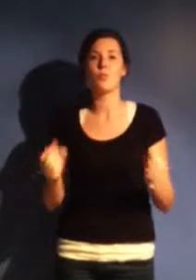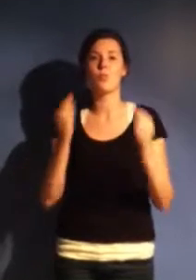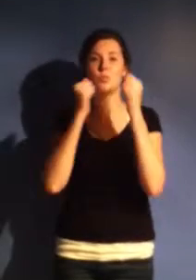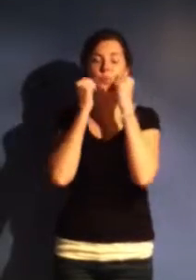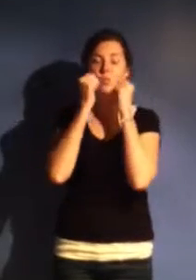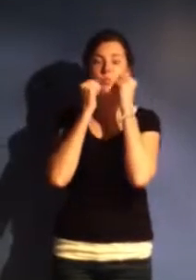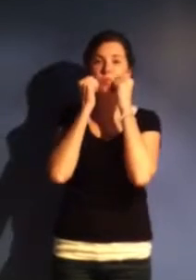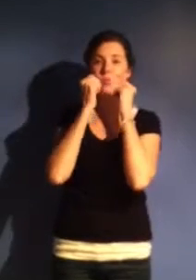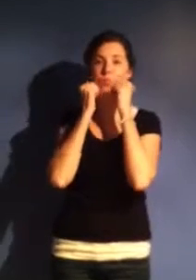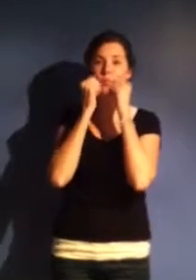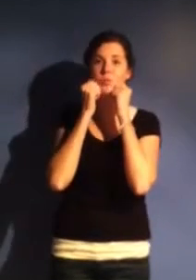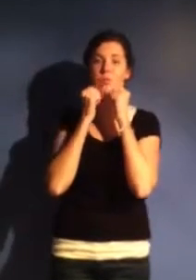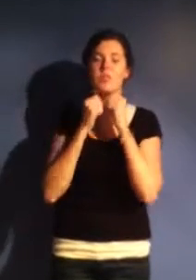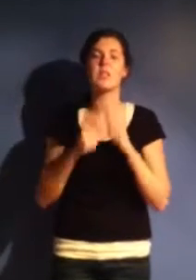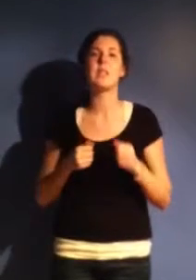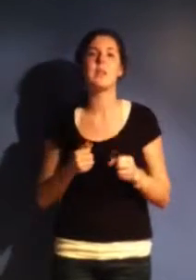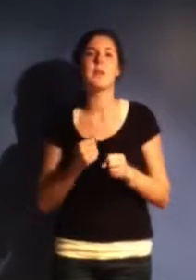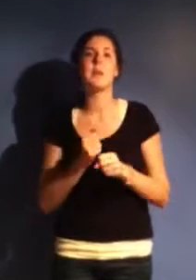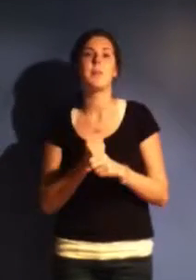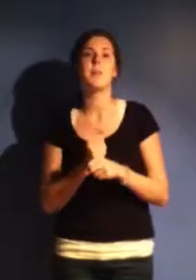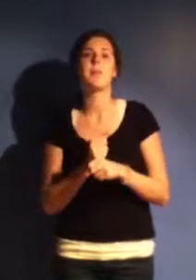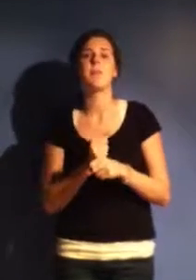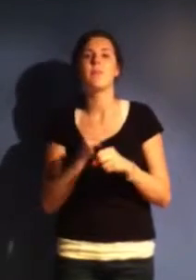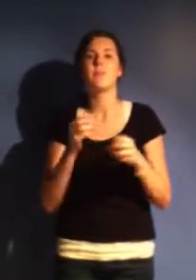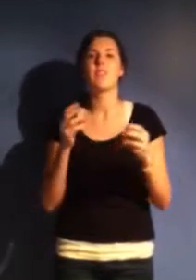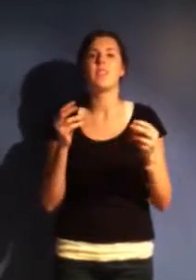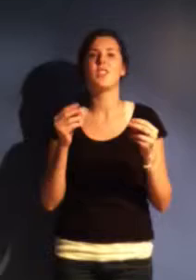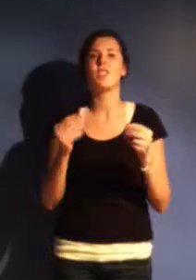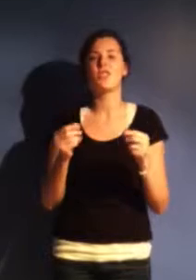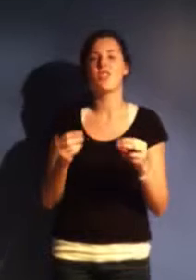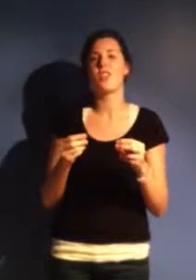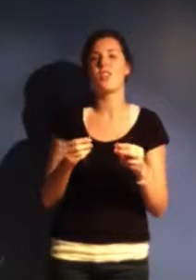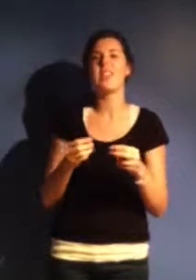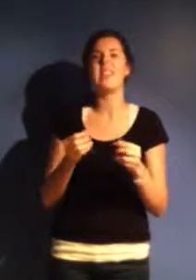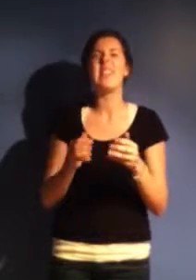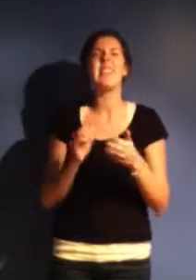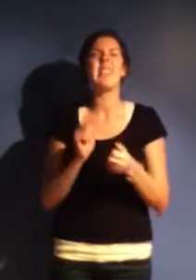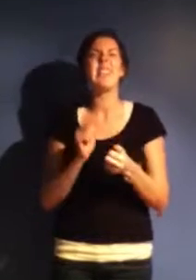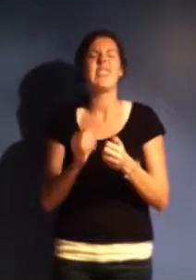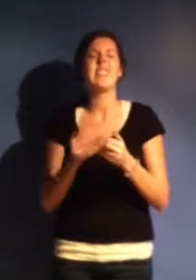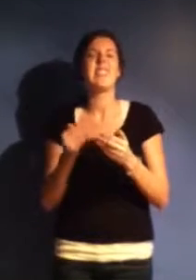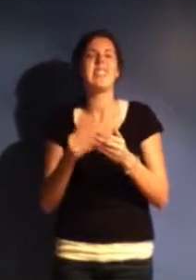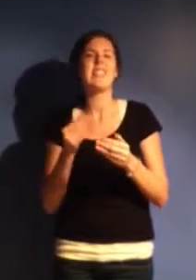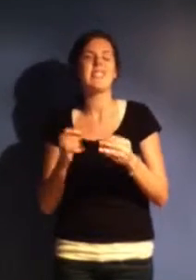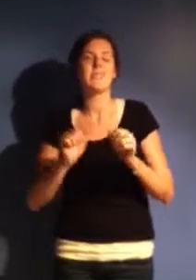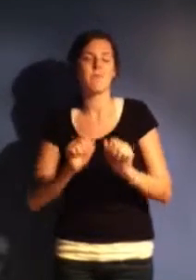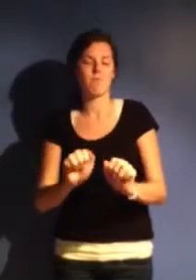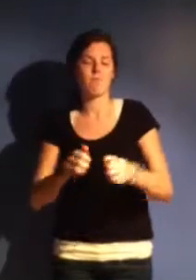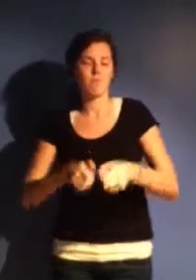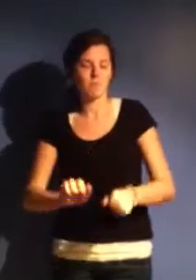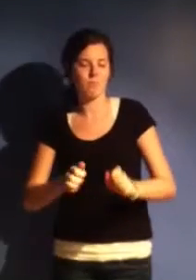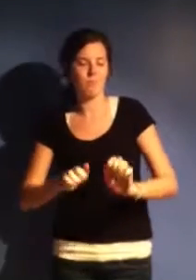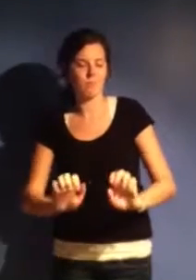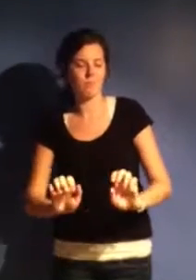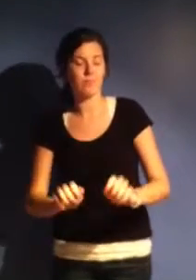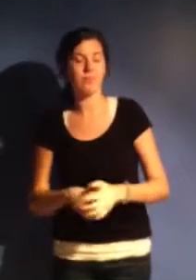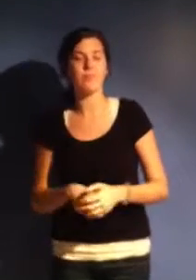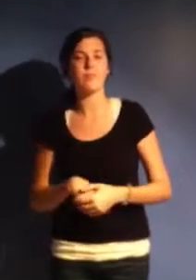and easy to work with. You will need to initially cut the phyllo dough into strips about